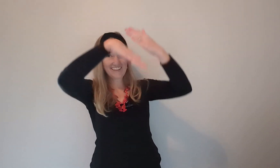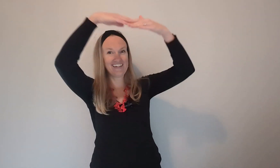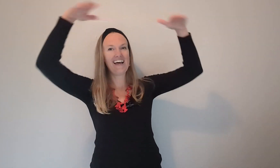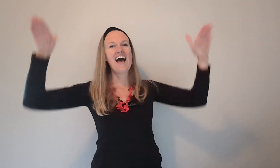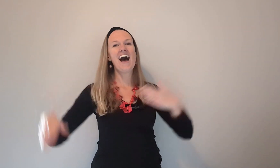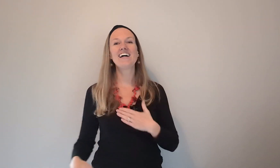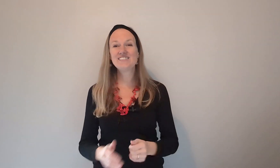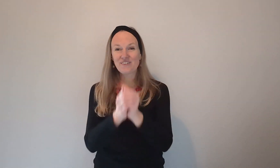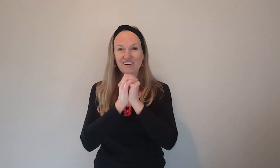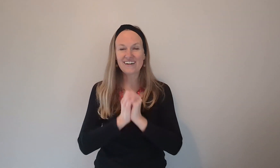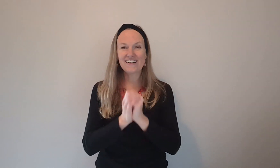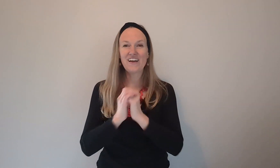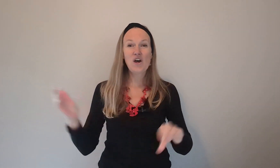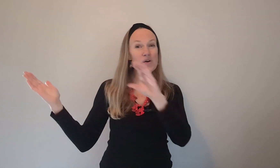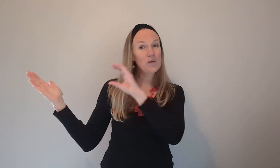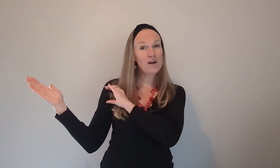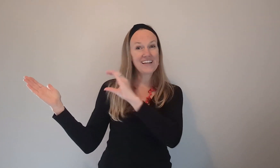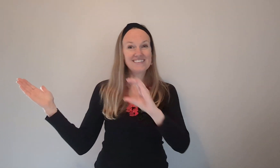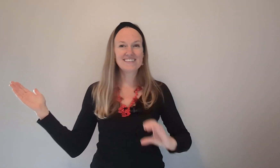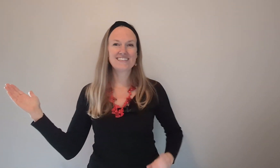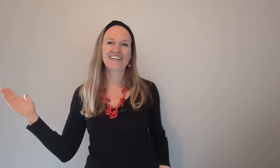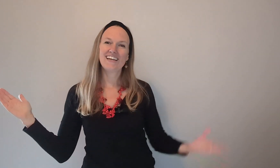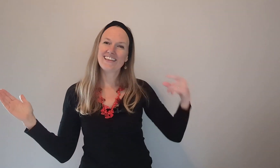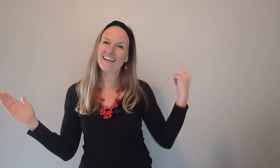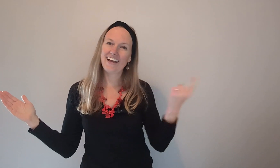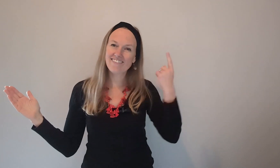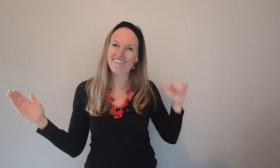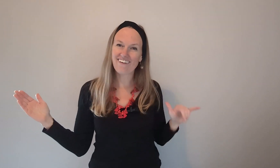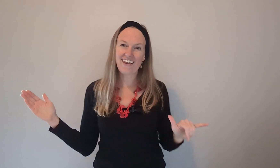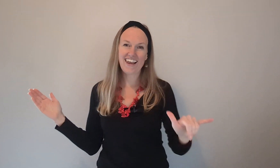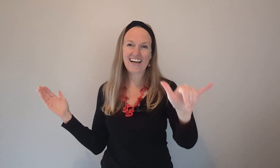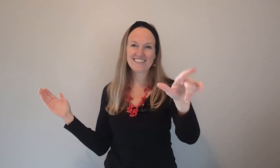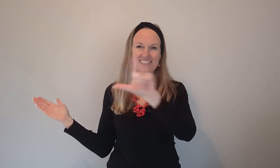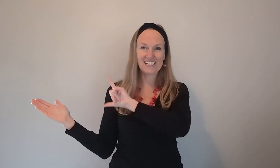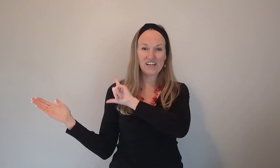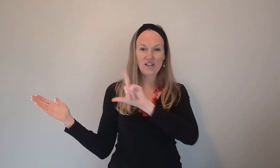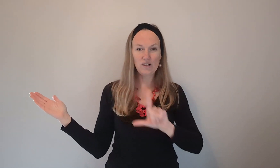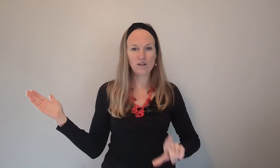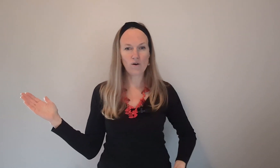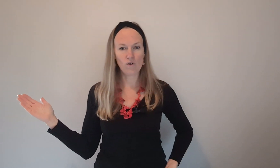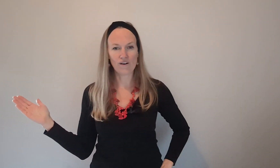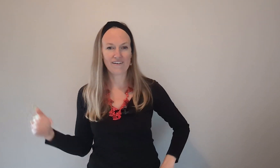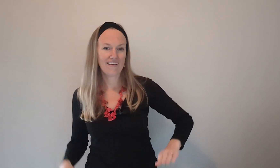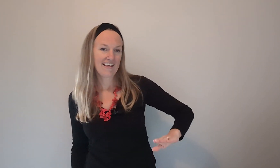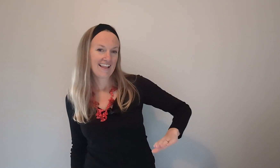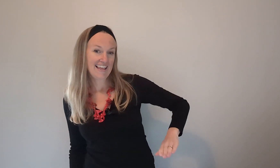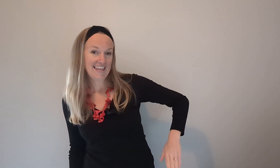heaven adored, Christ the everlasting Lord.